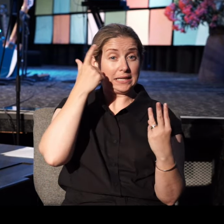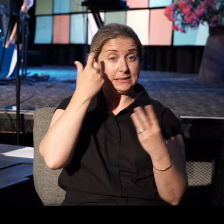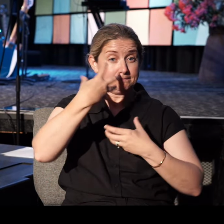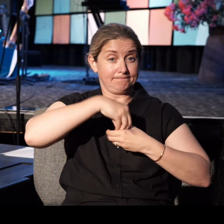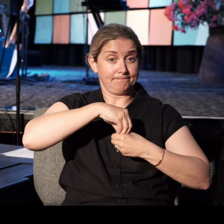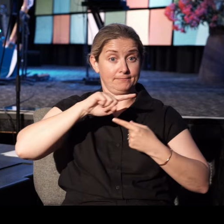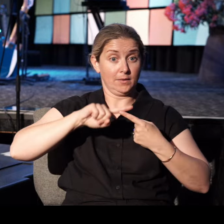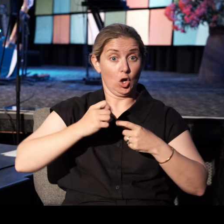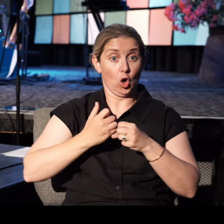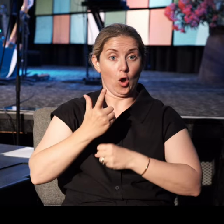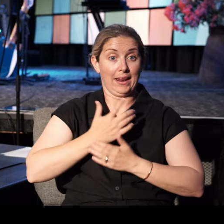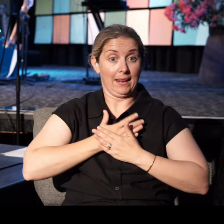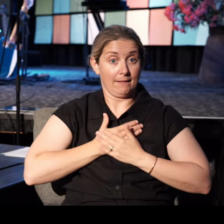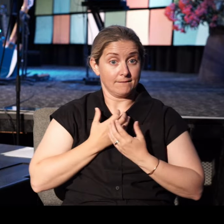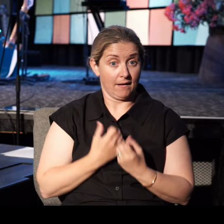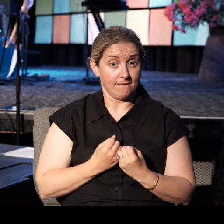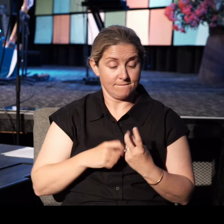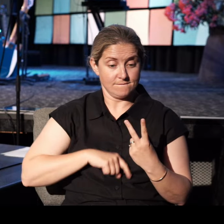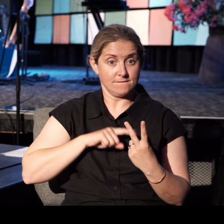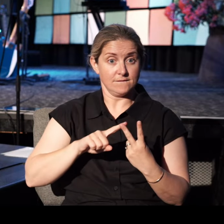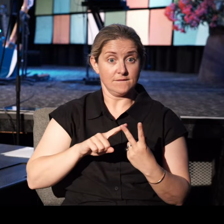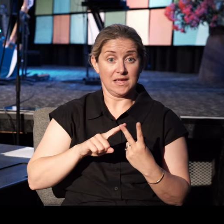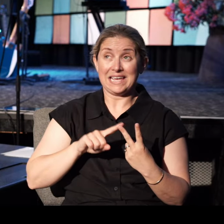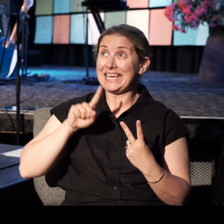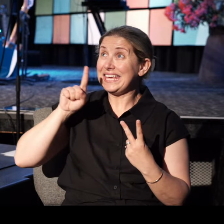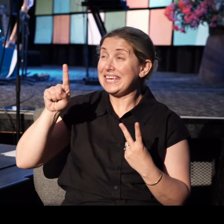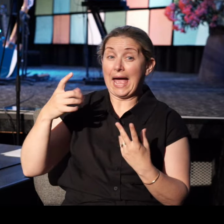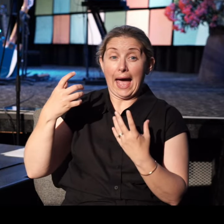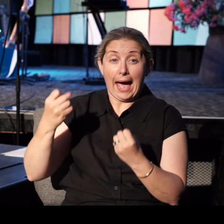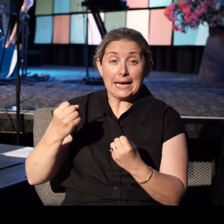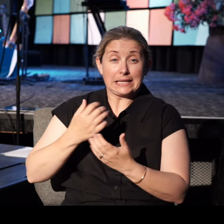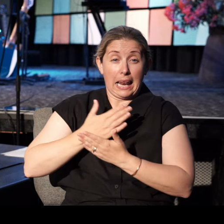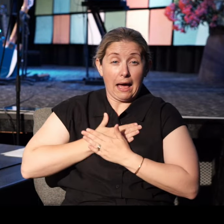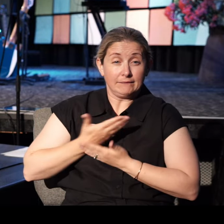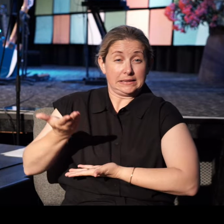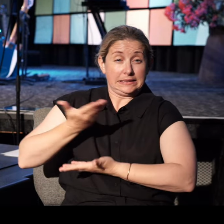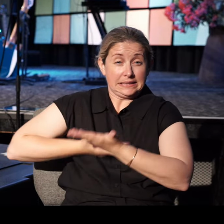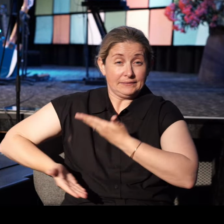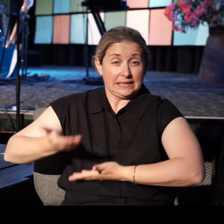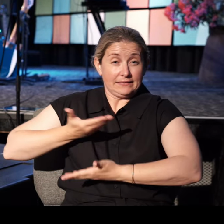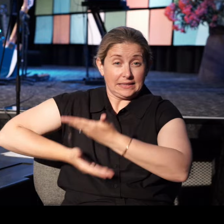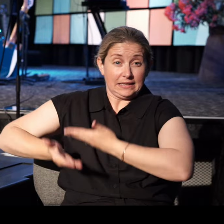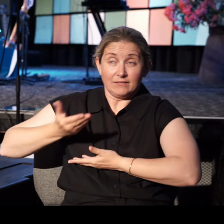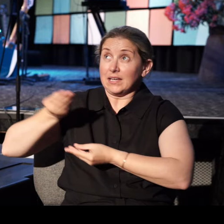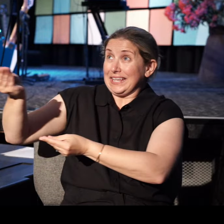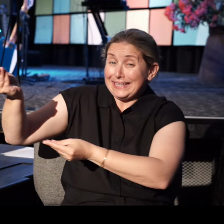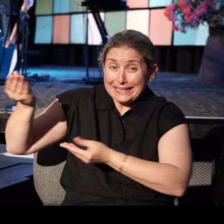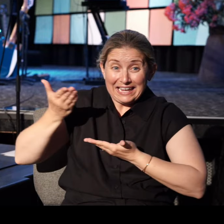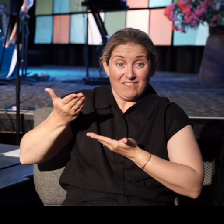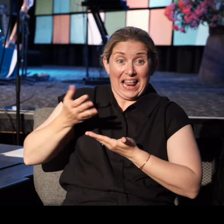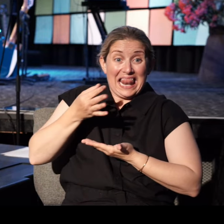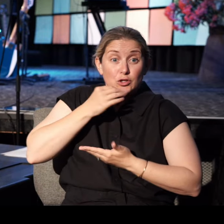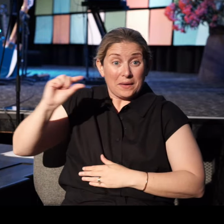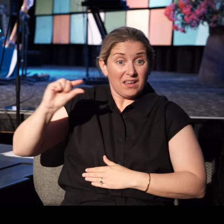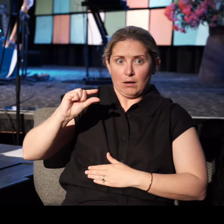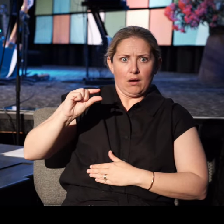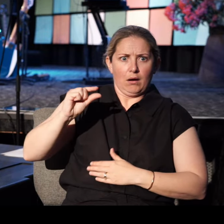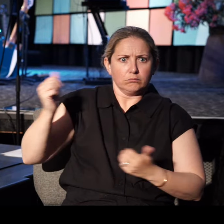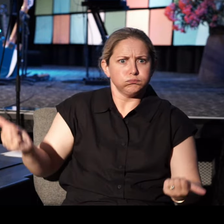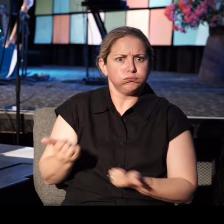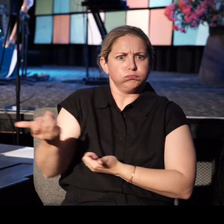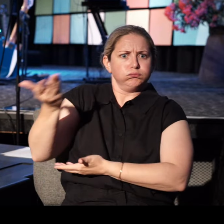God, the great love of God, a love that He has given to us, lavished upon us,